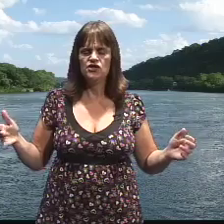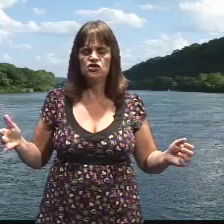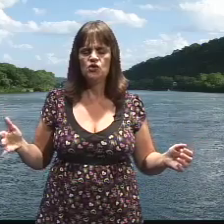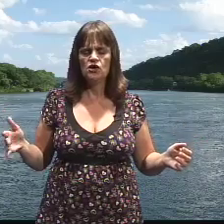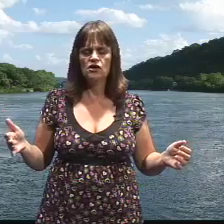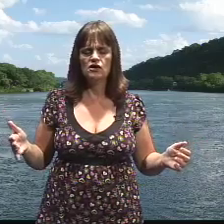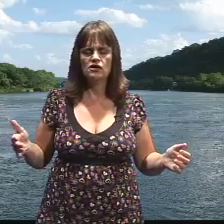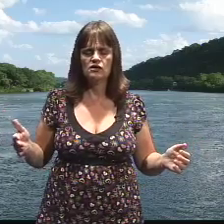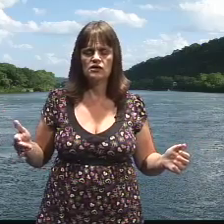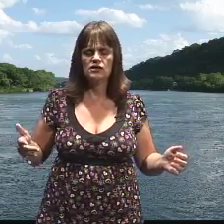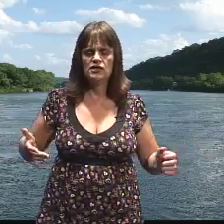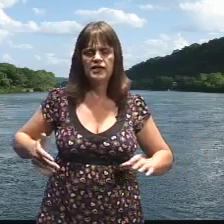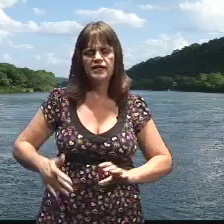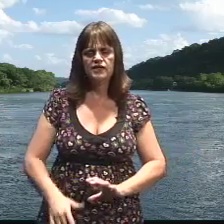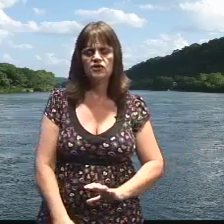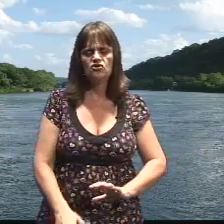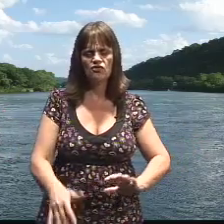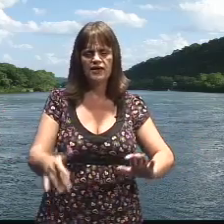you are in great